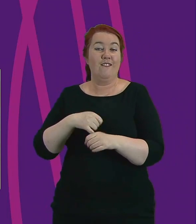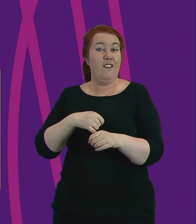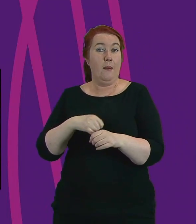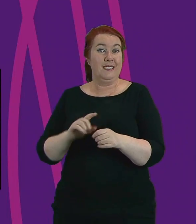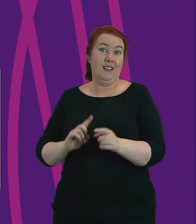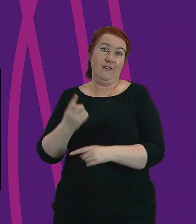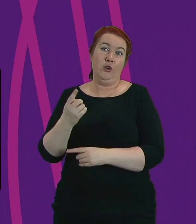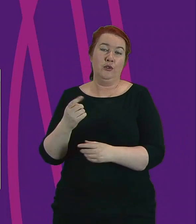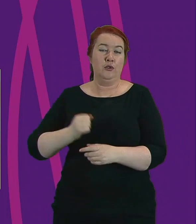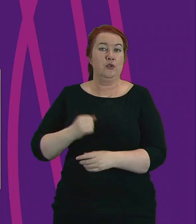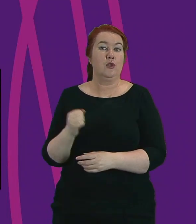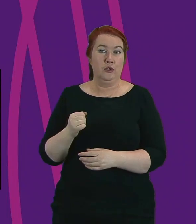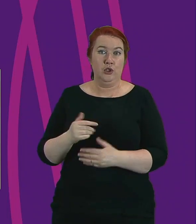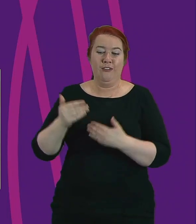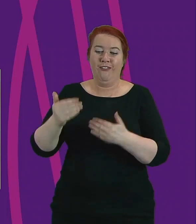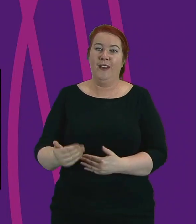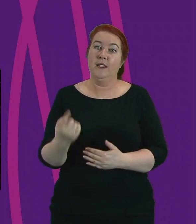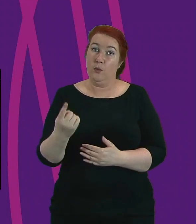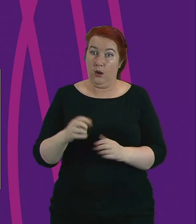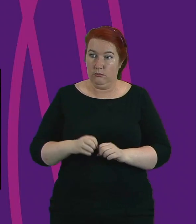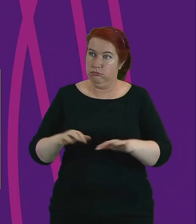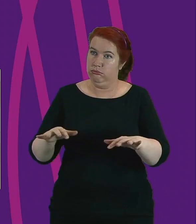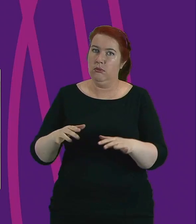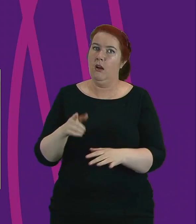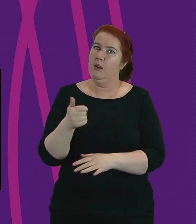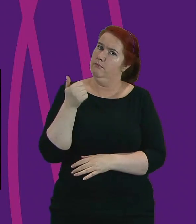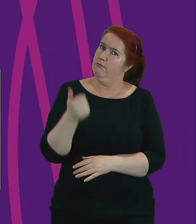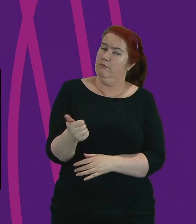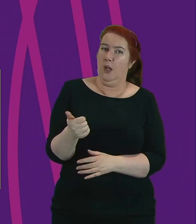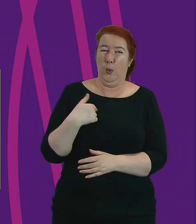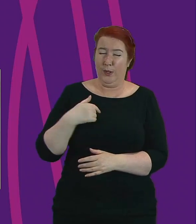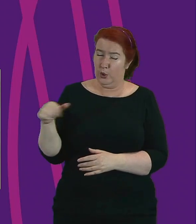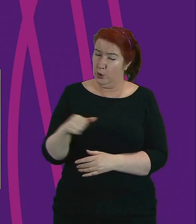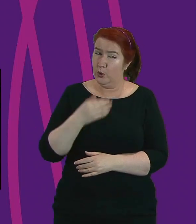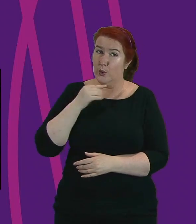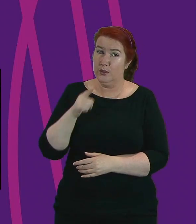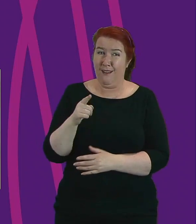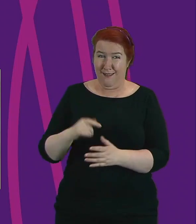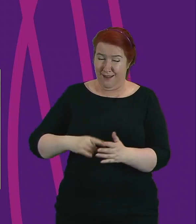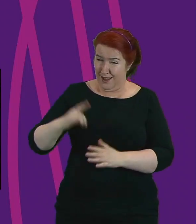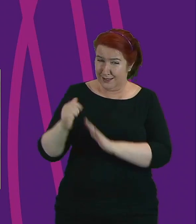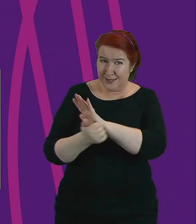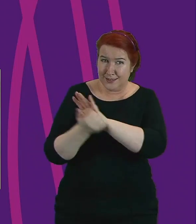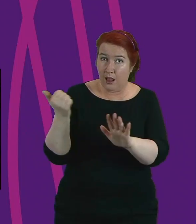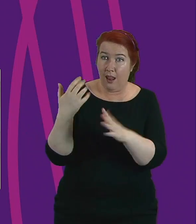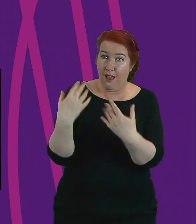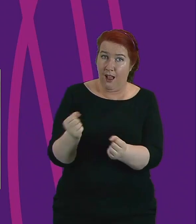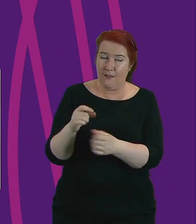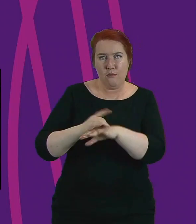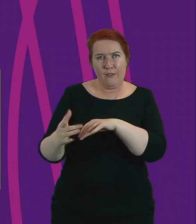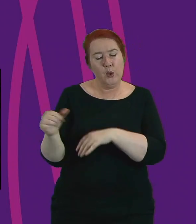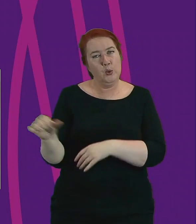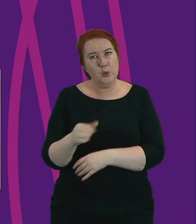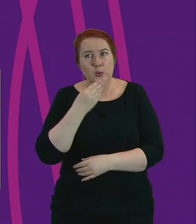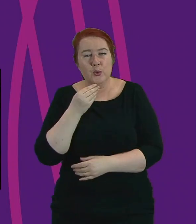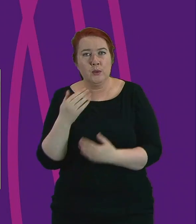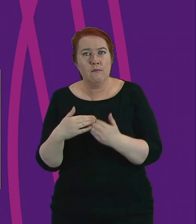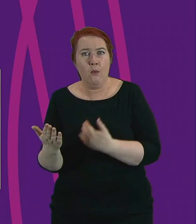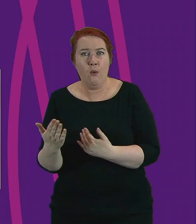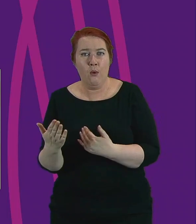pharmacies during phase 1. We need to fully use the expertise of these highly skilled professionals. An increased focus on